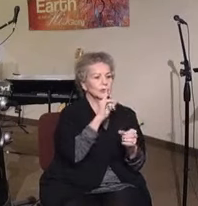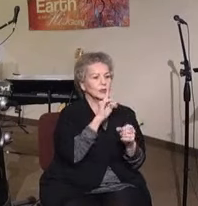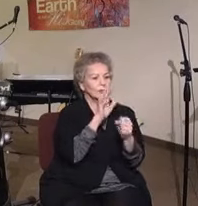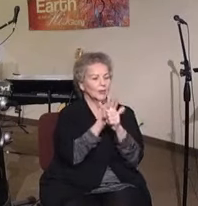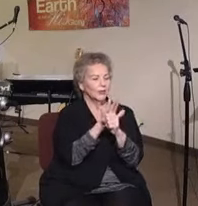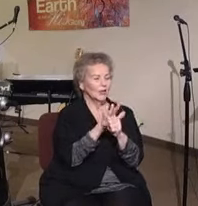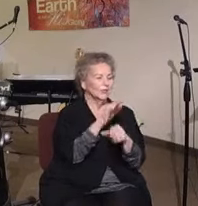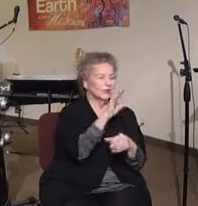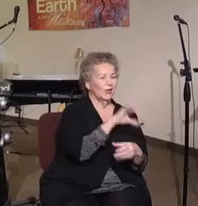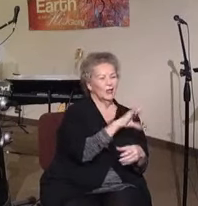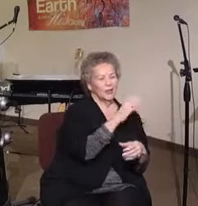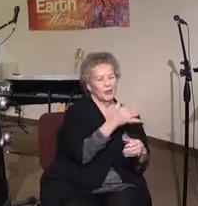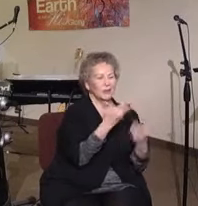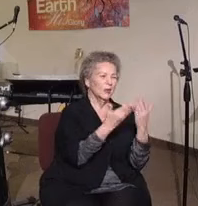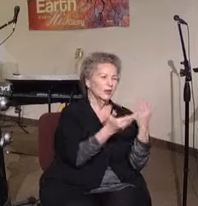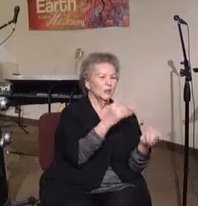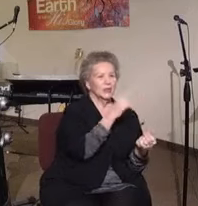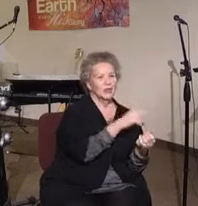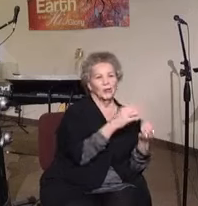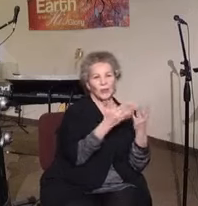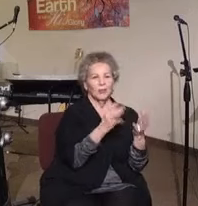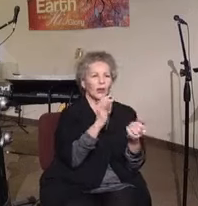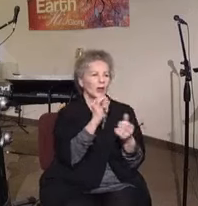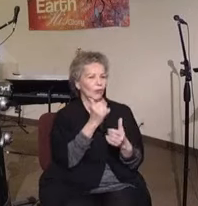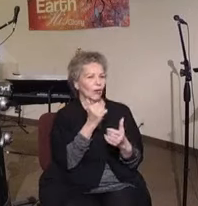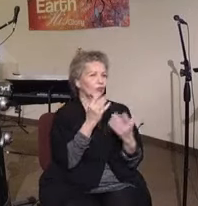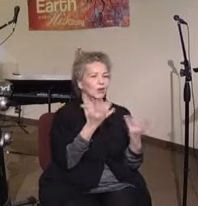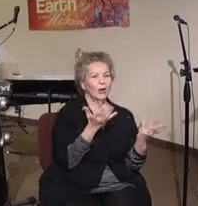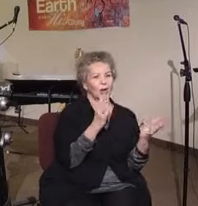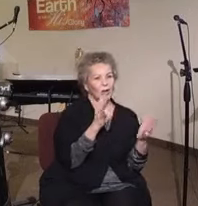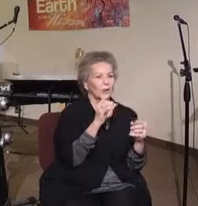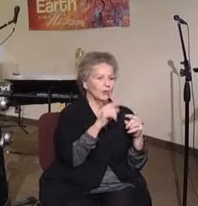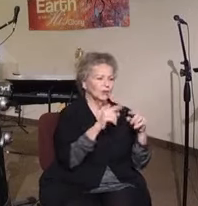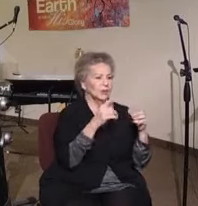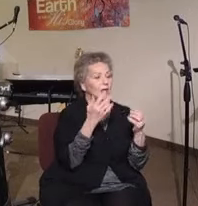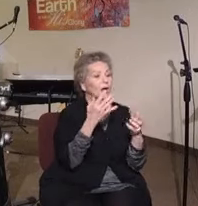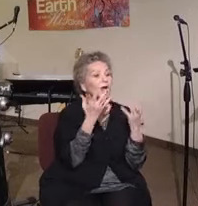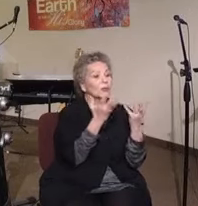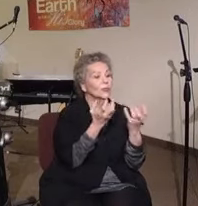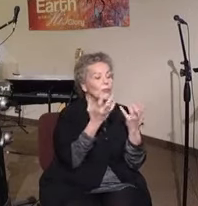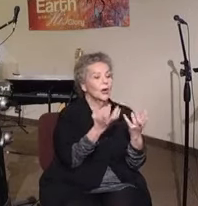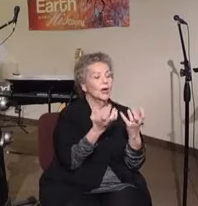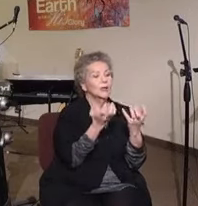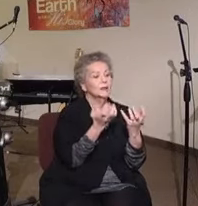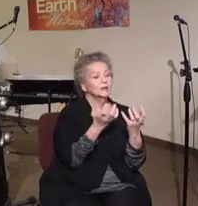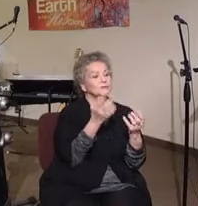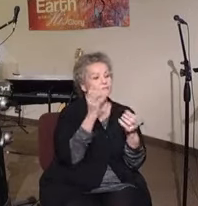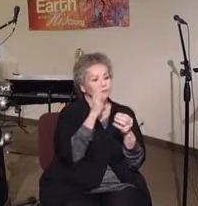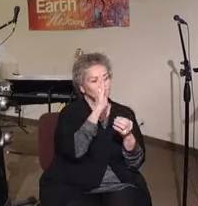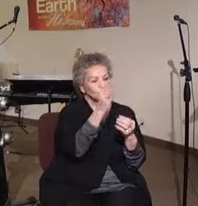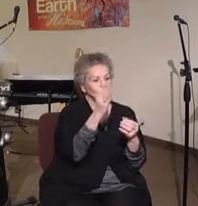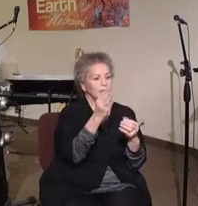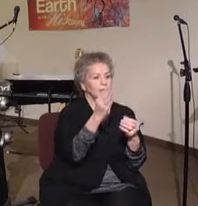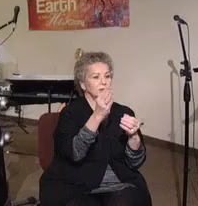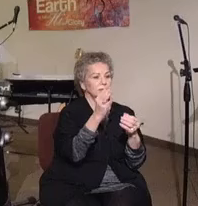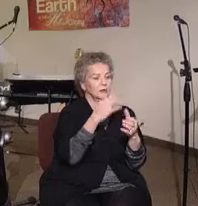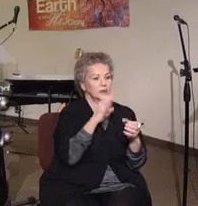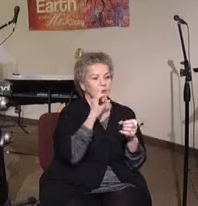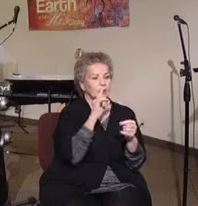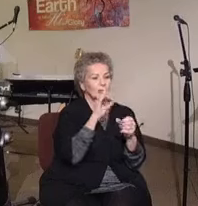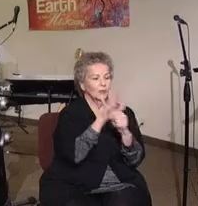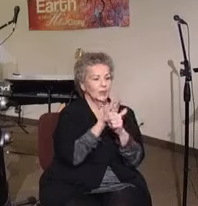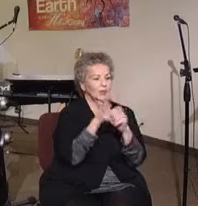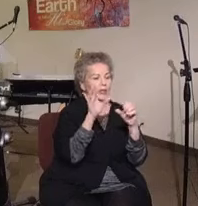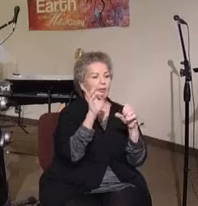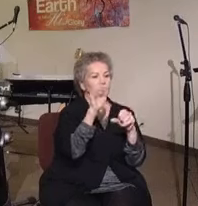well, maybe I'll be there and maybe I won't. I like definite times. I like definite commitments from people. I'll get it done for the